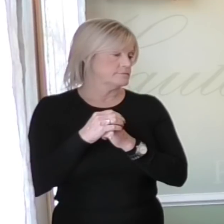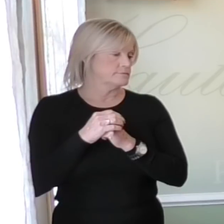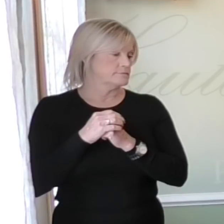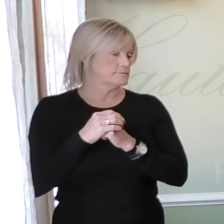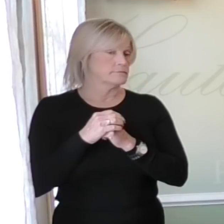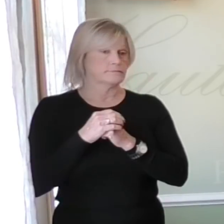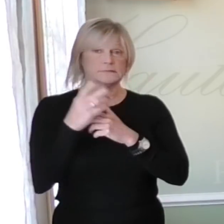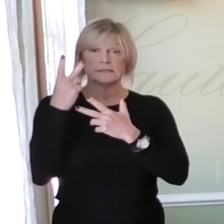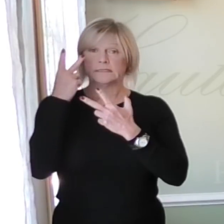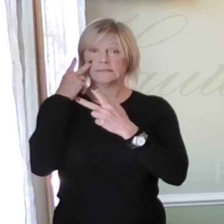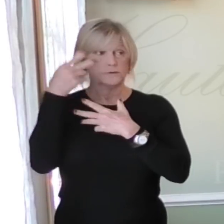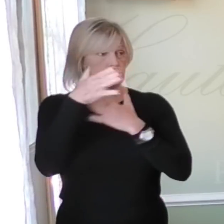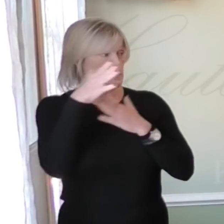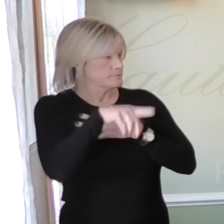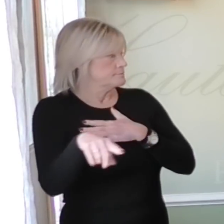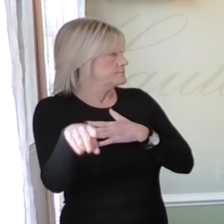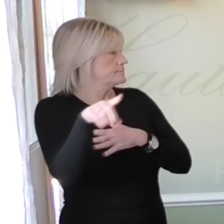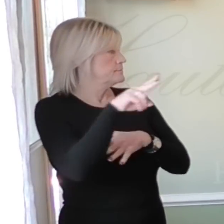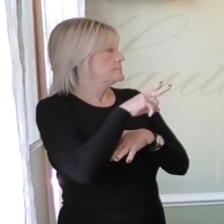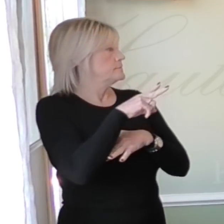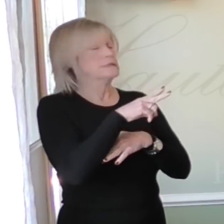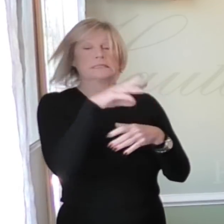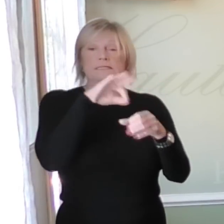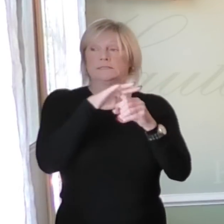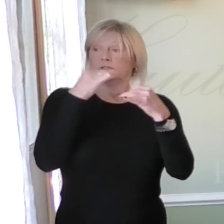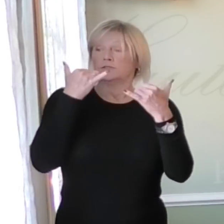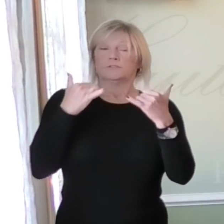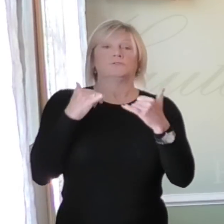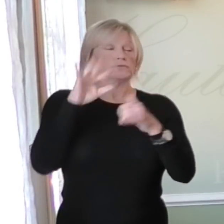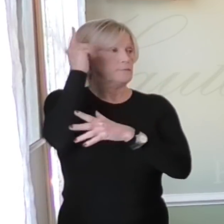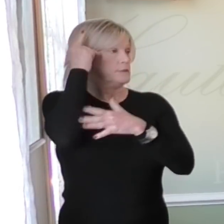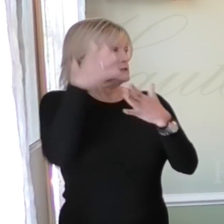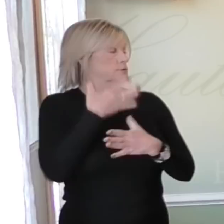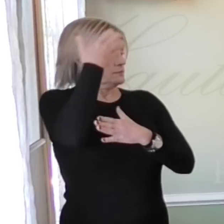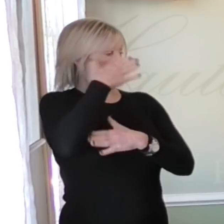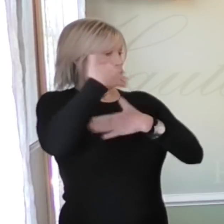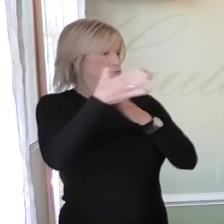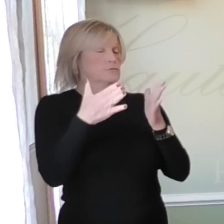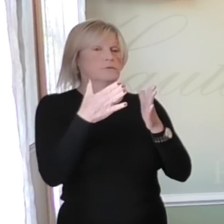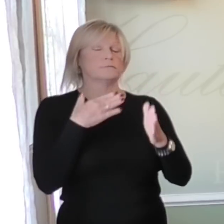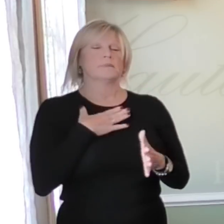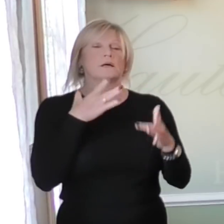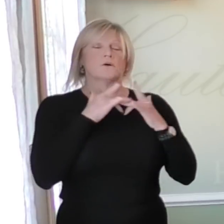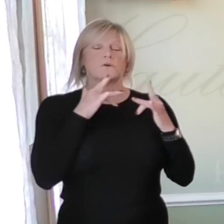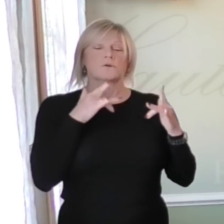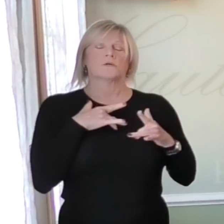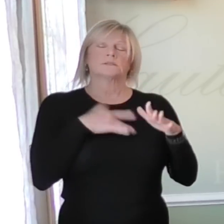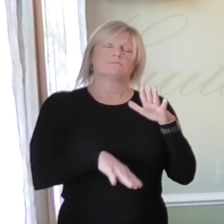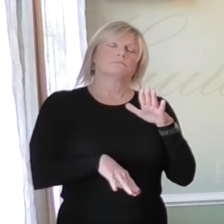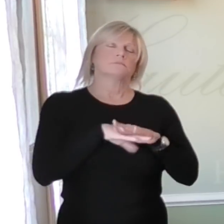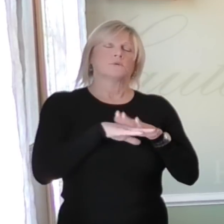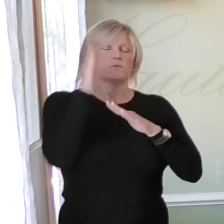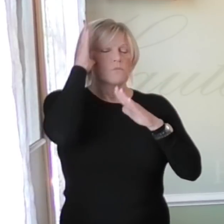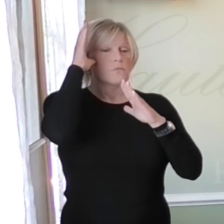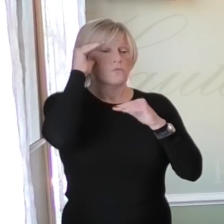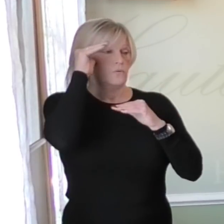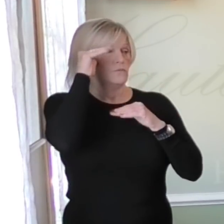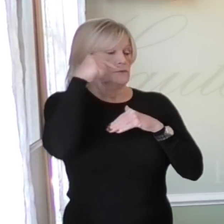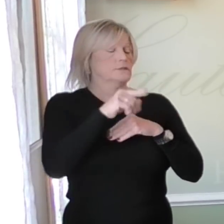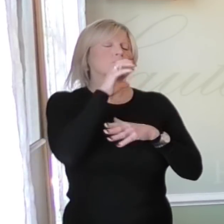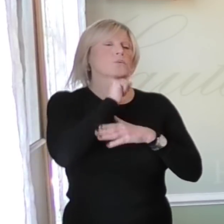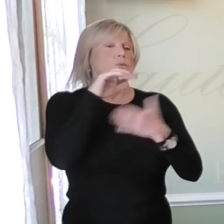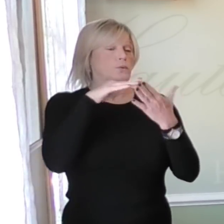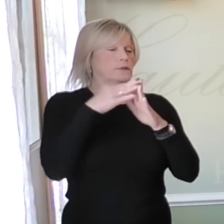Looking at this room, looking at the elected and the current officials up at the front of the room with me, my heart is filled with hope for this old